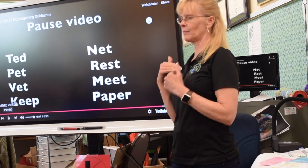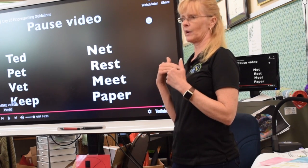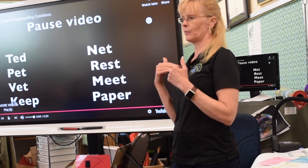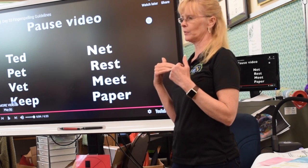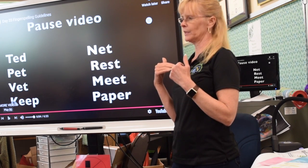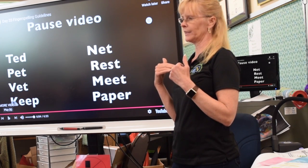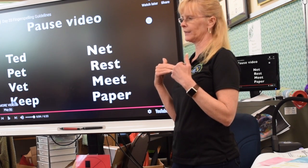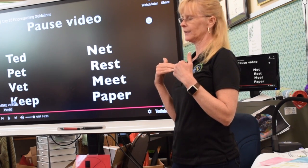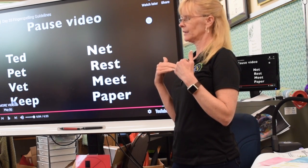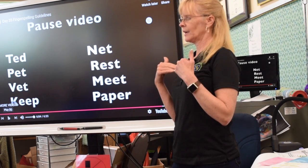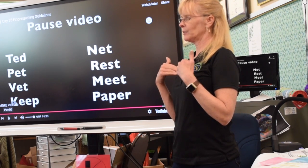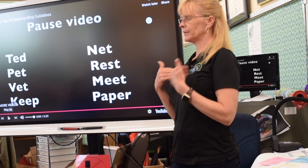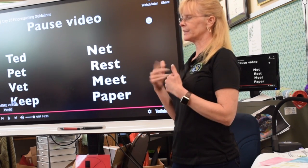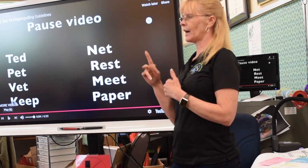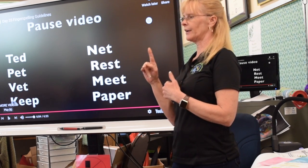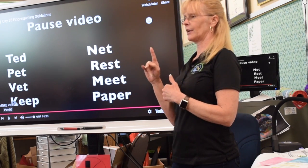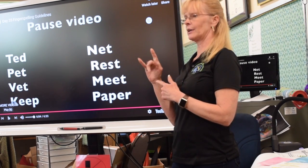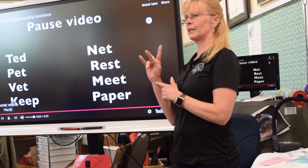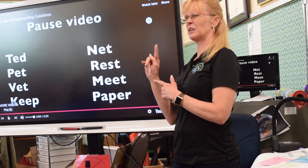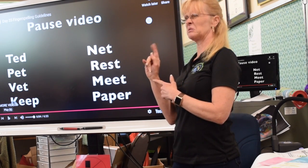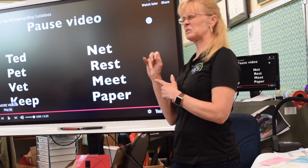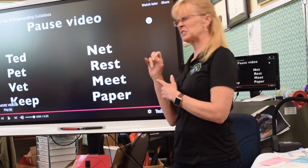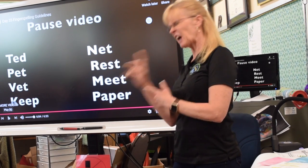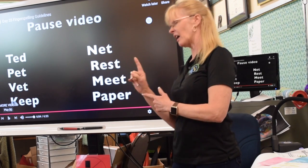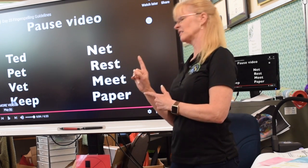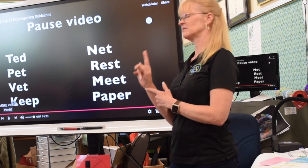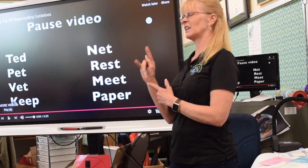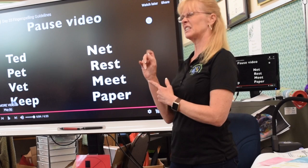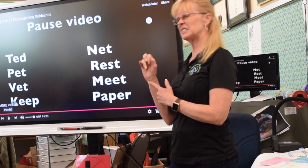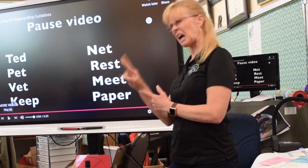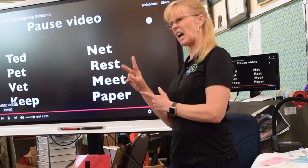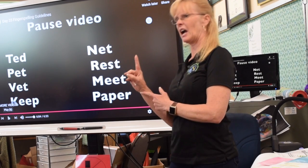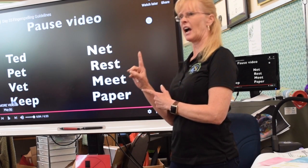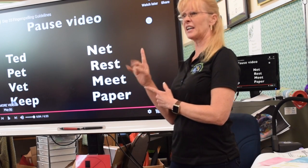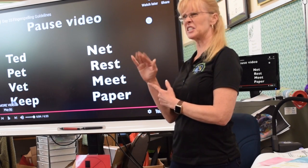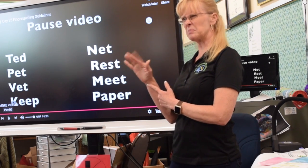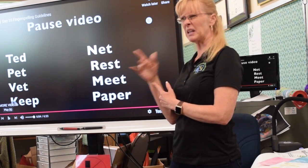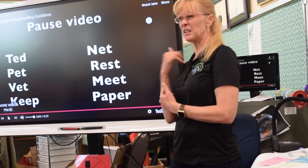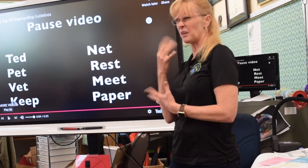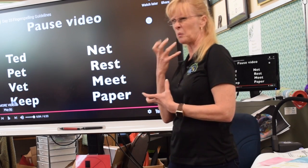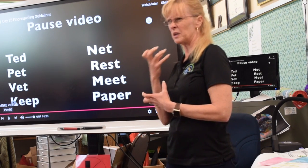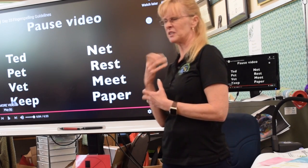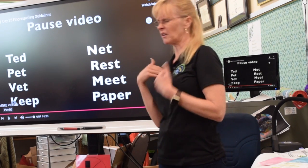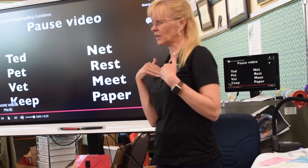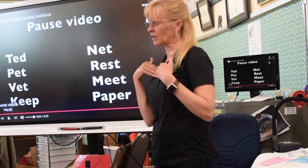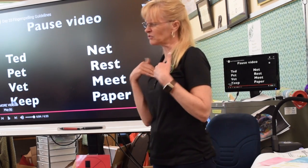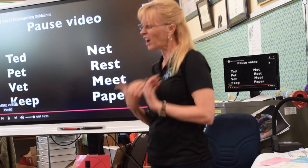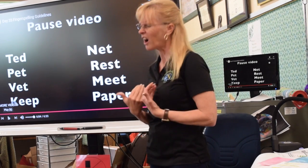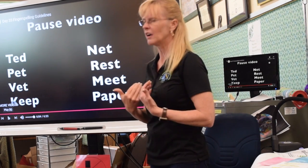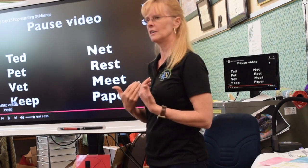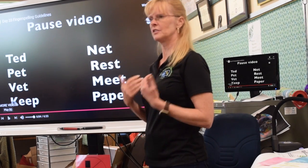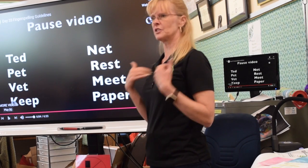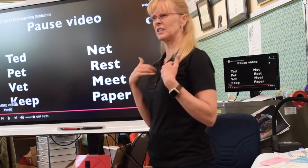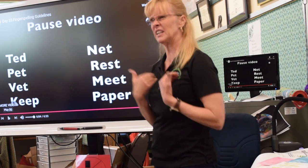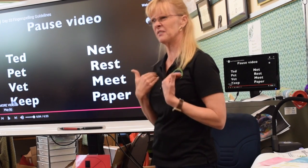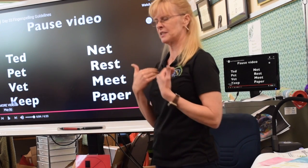I'm really tired, I could go, I could spell it if I wanted to, or I could go, just the